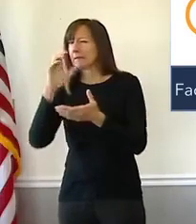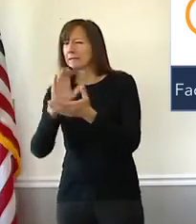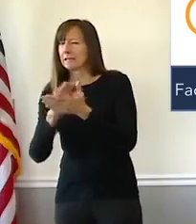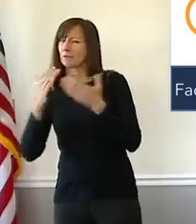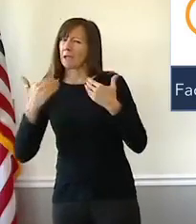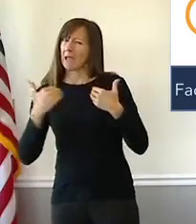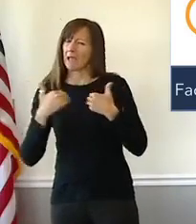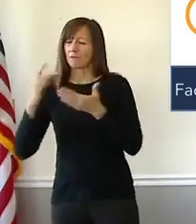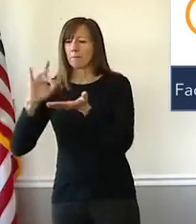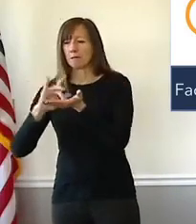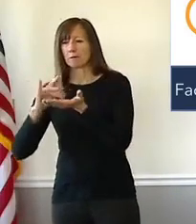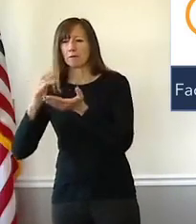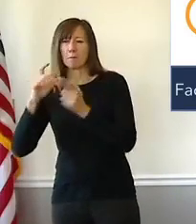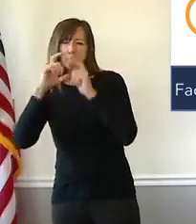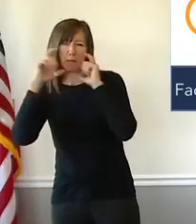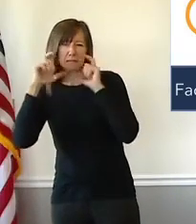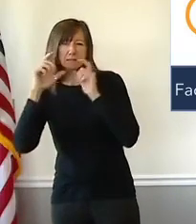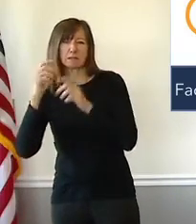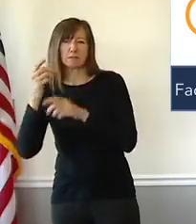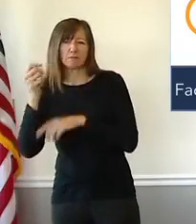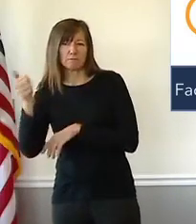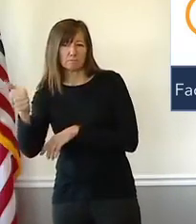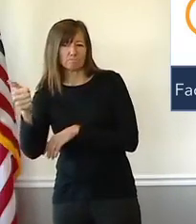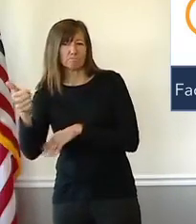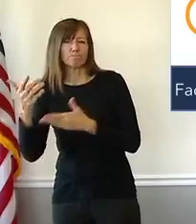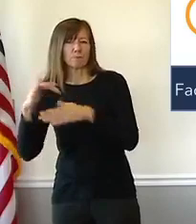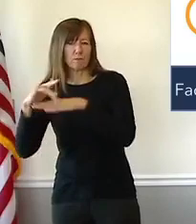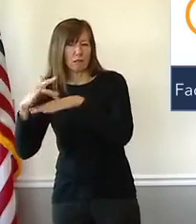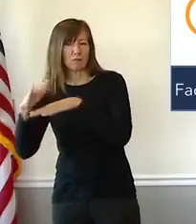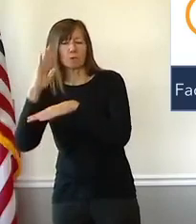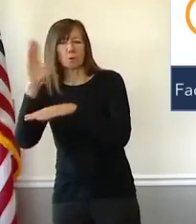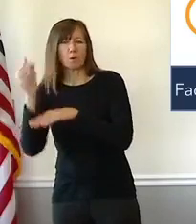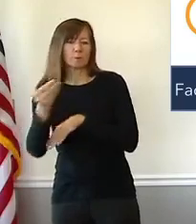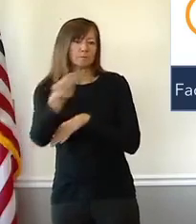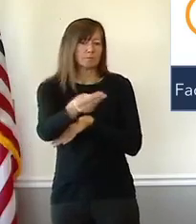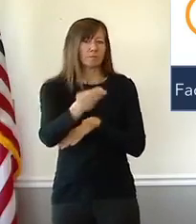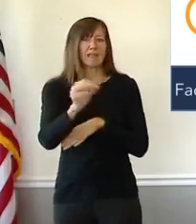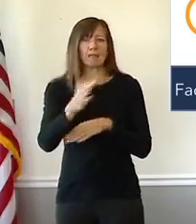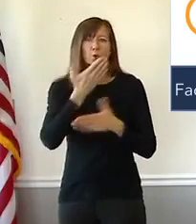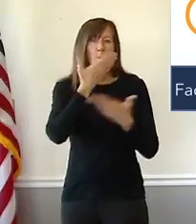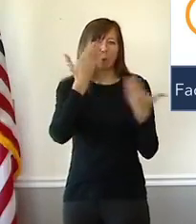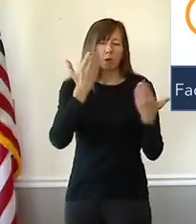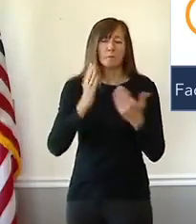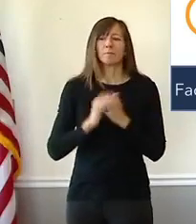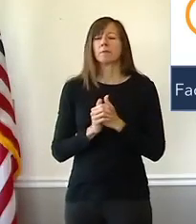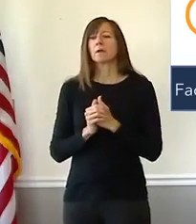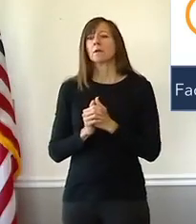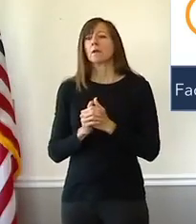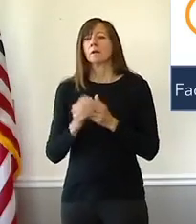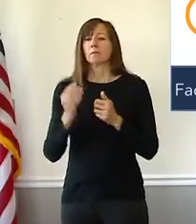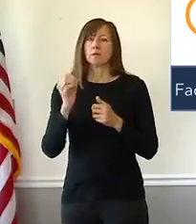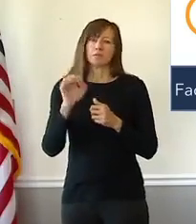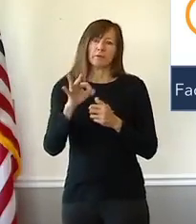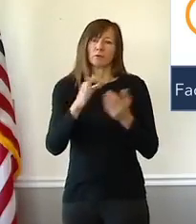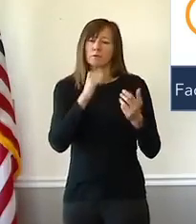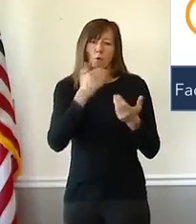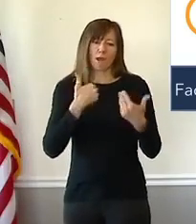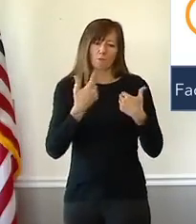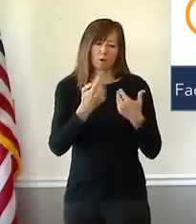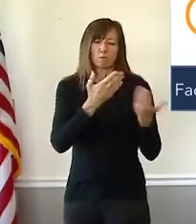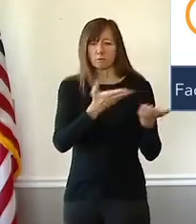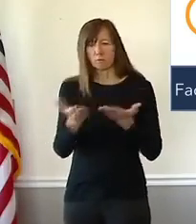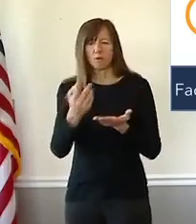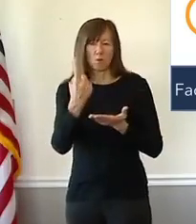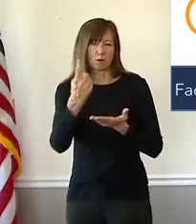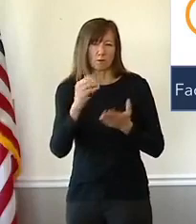if you don't have one, there would be one provided, but we'd ask you to please come with one. And then pens and poll sites, poll locations where you're actually,